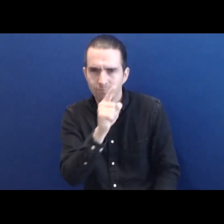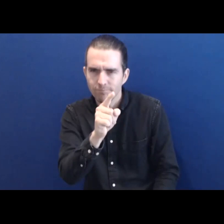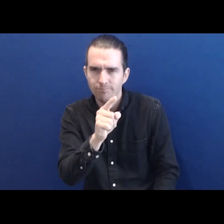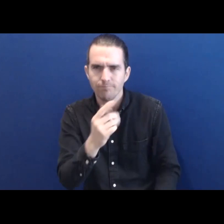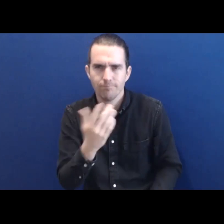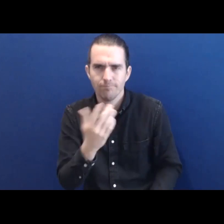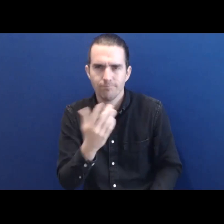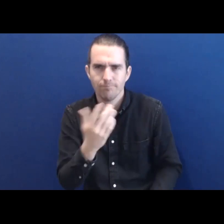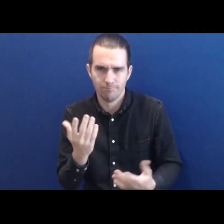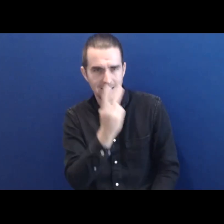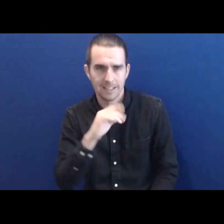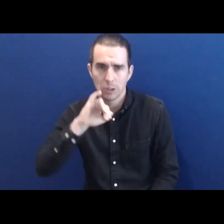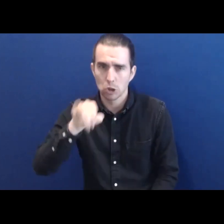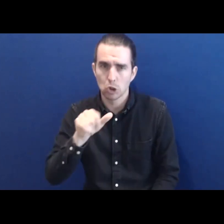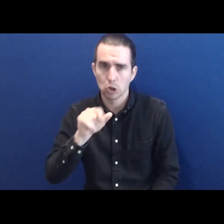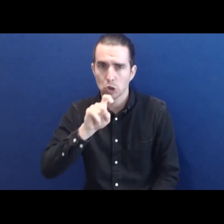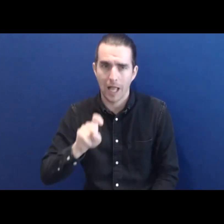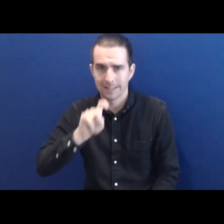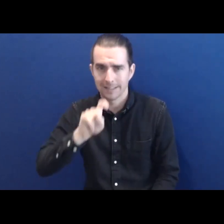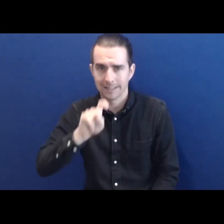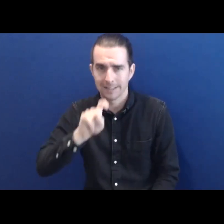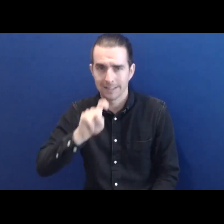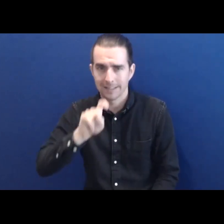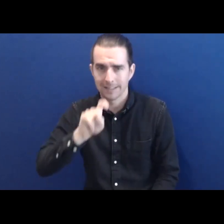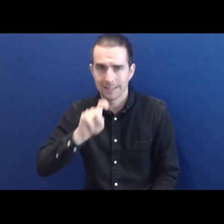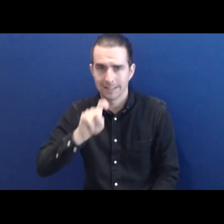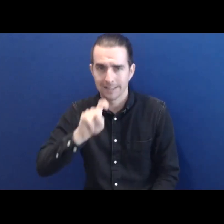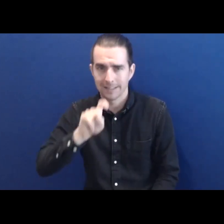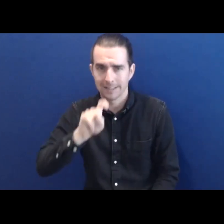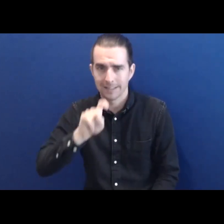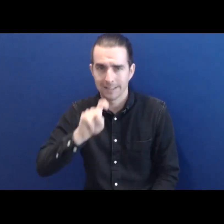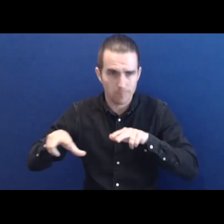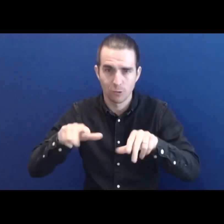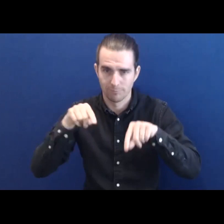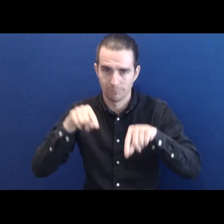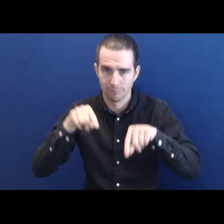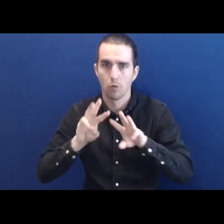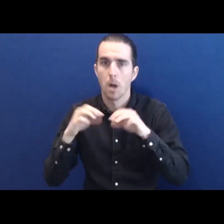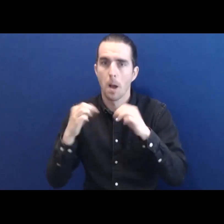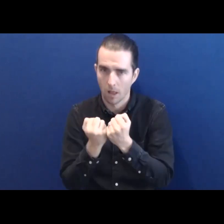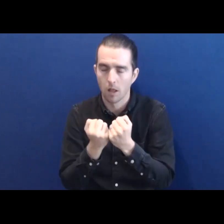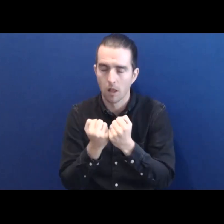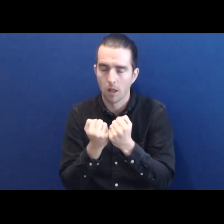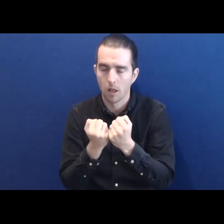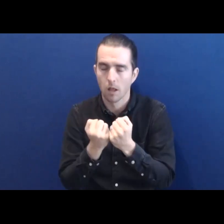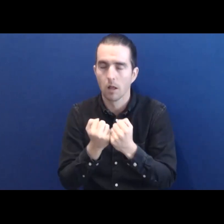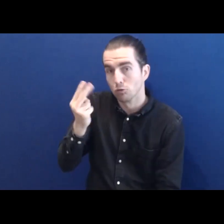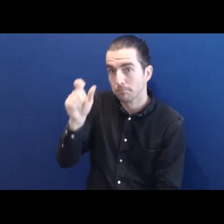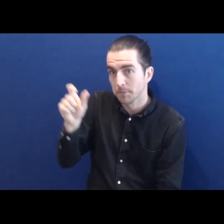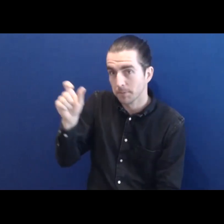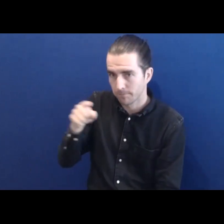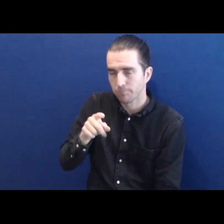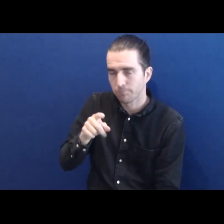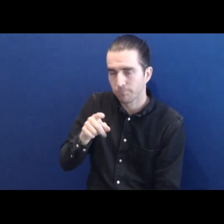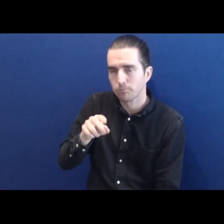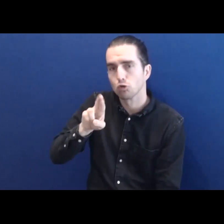this webinar. There's two other people. Ruby is present today. She has also put a lot of work into the organization of